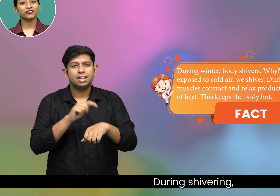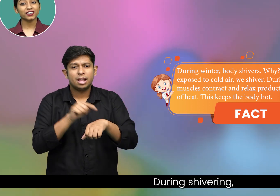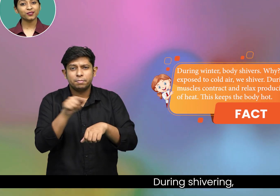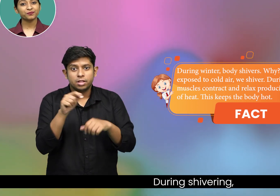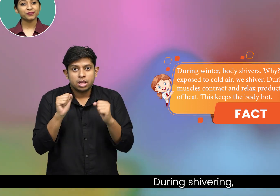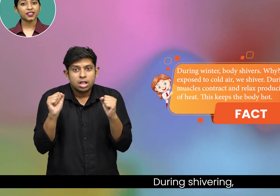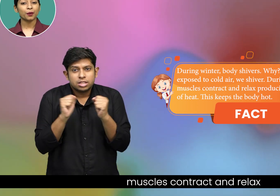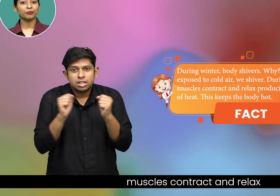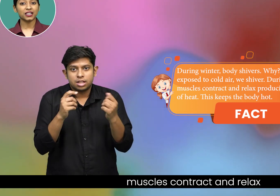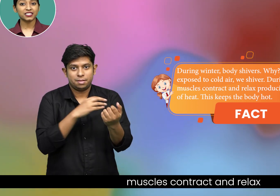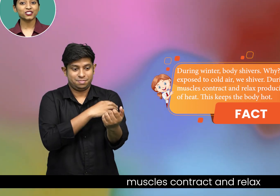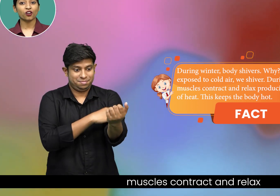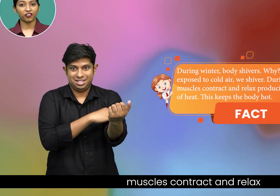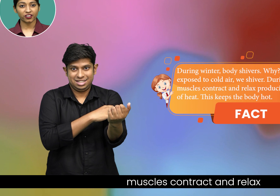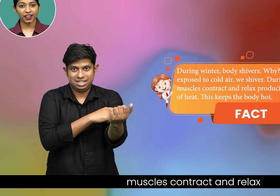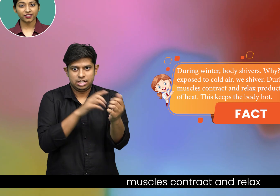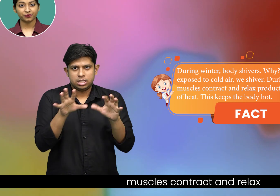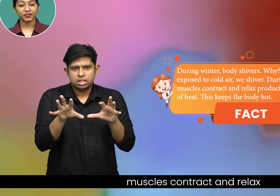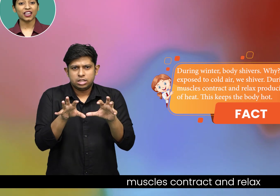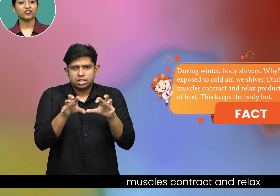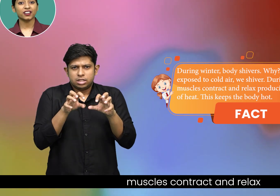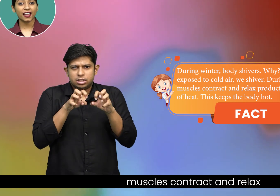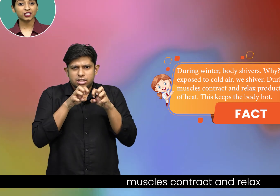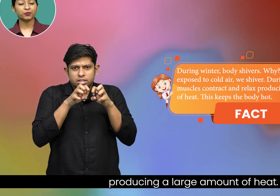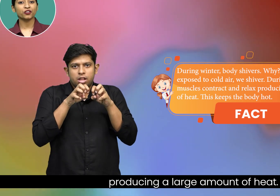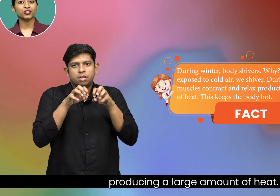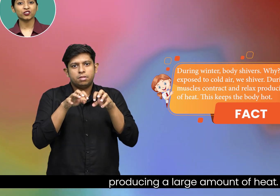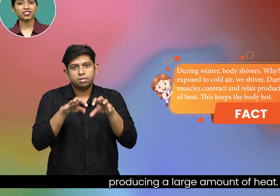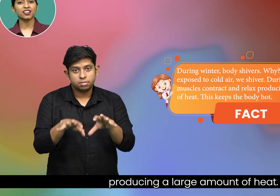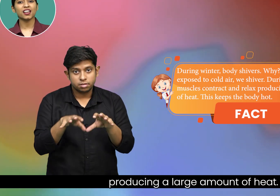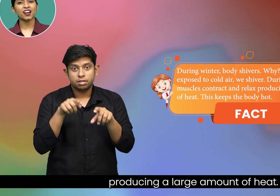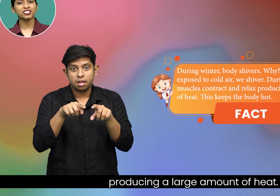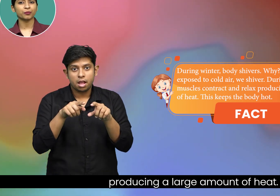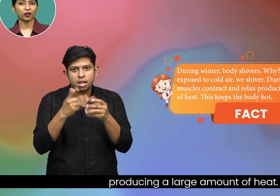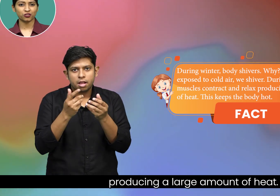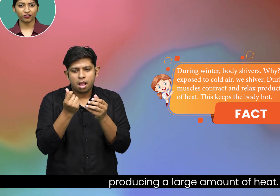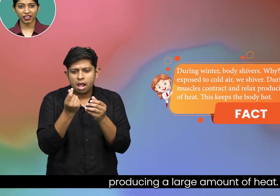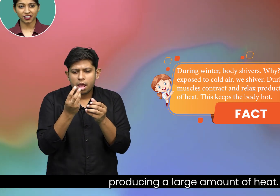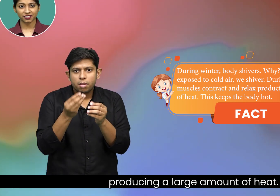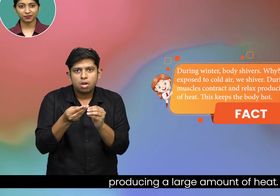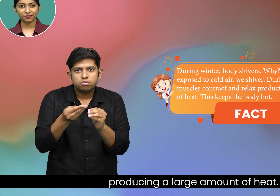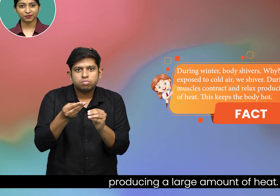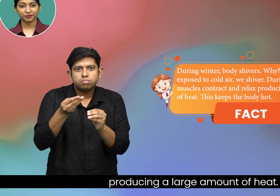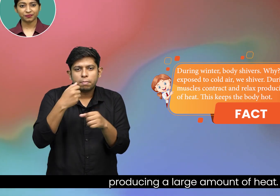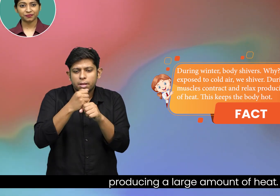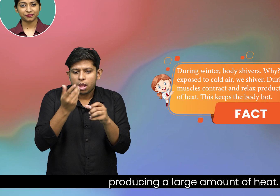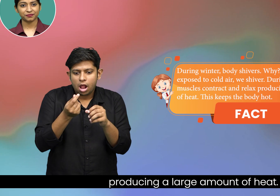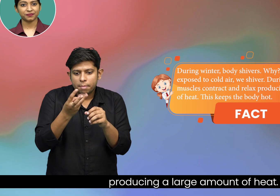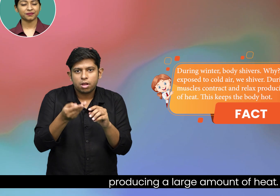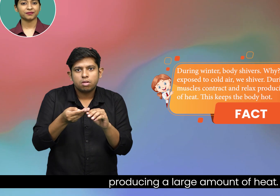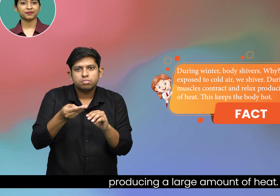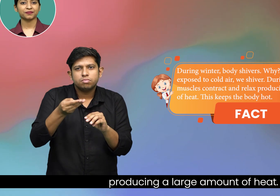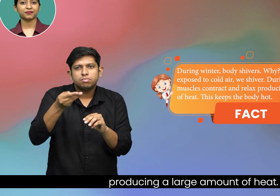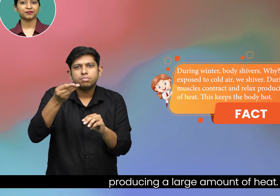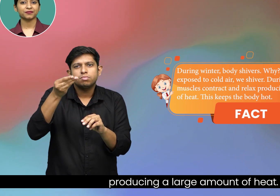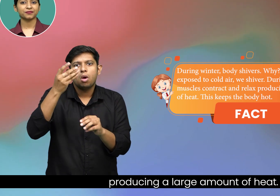During shivering, muscles contract and relax, producing a large amount of heat.